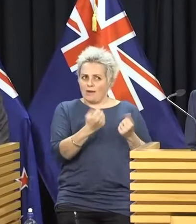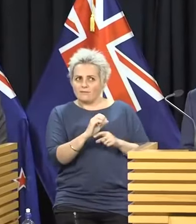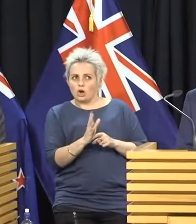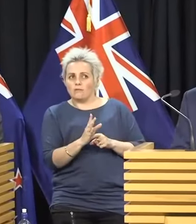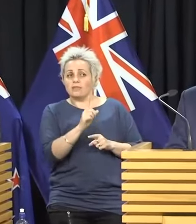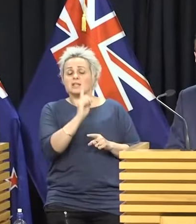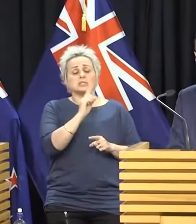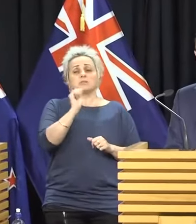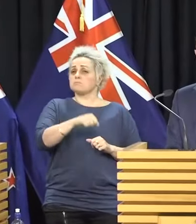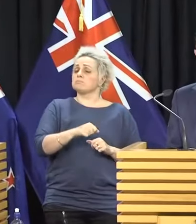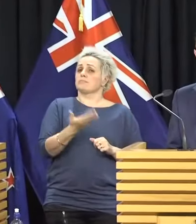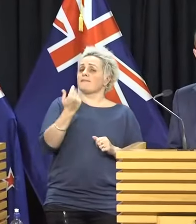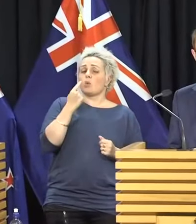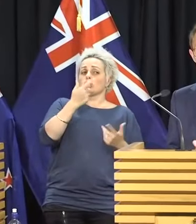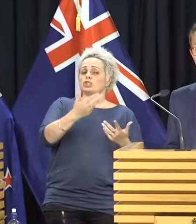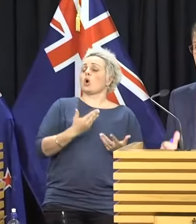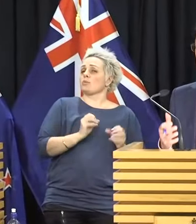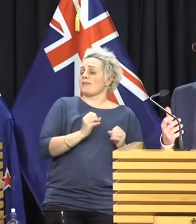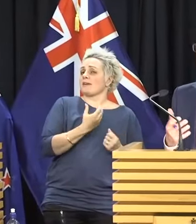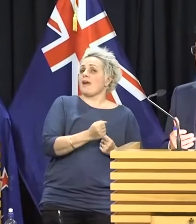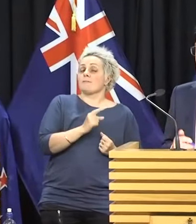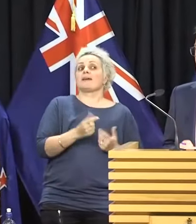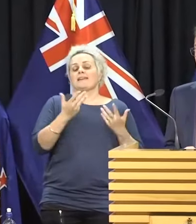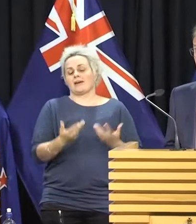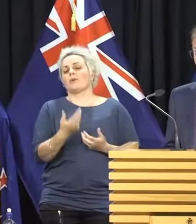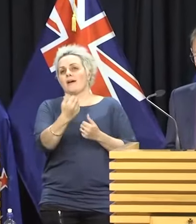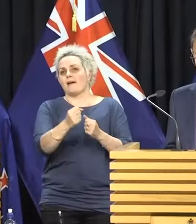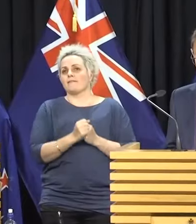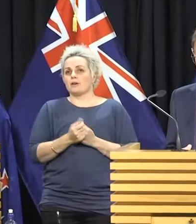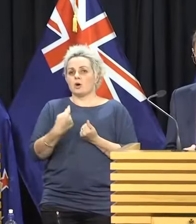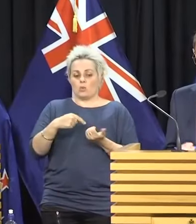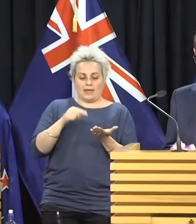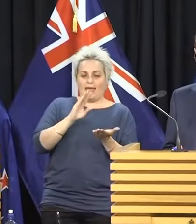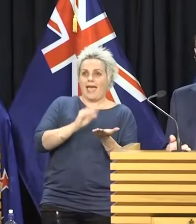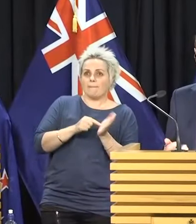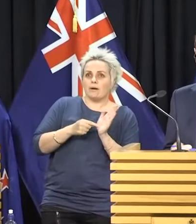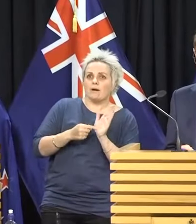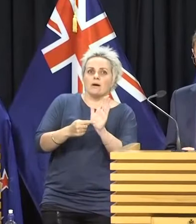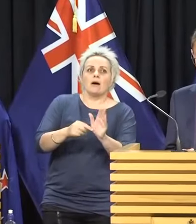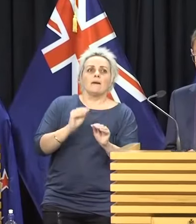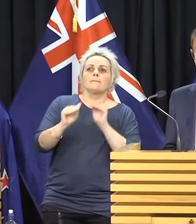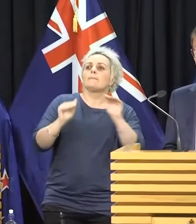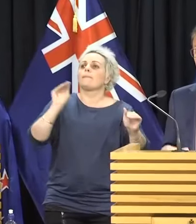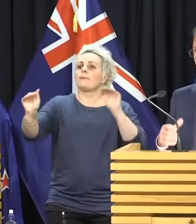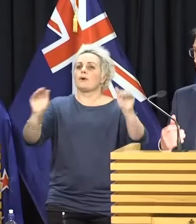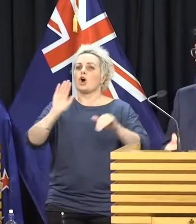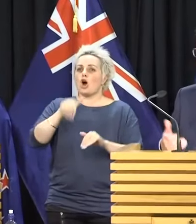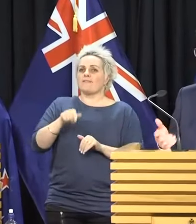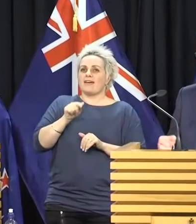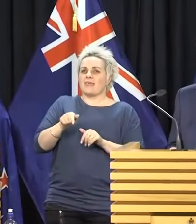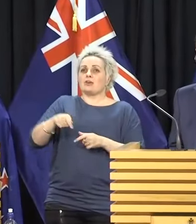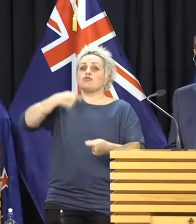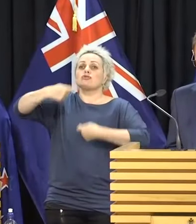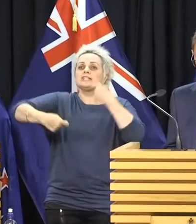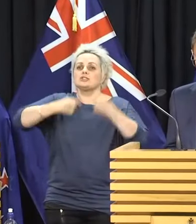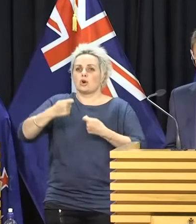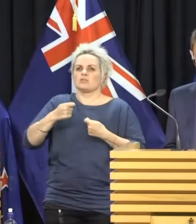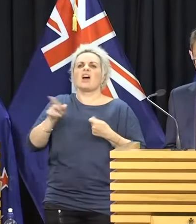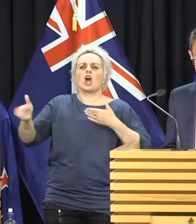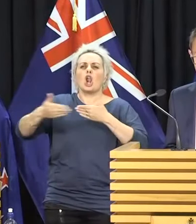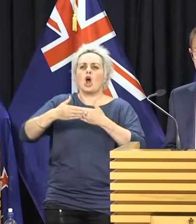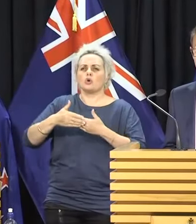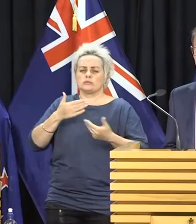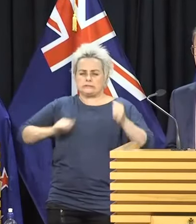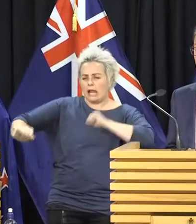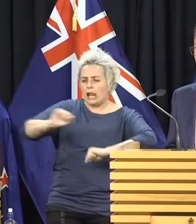test. So push notifications have previously been sent out for the Little Penang restaurant on the terrace, which closed for a deep clean earlier